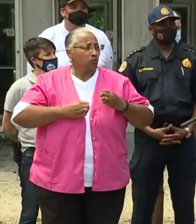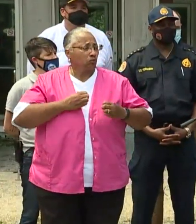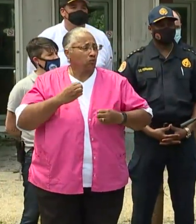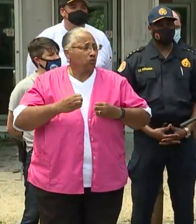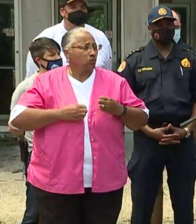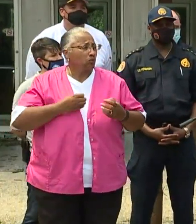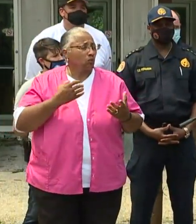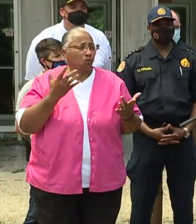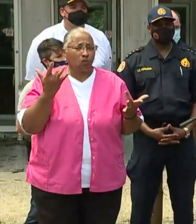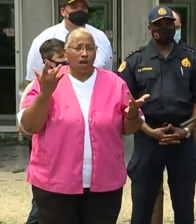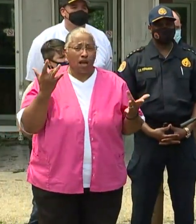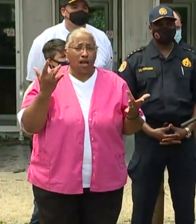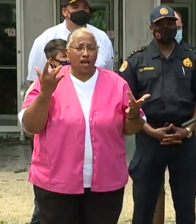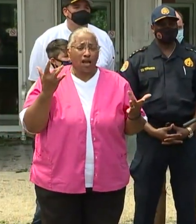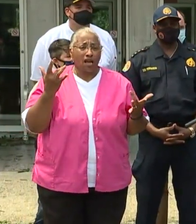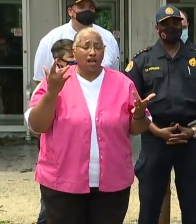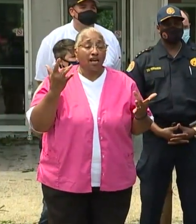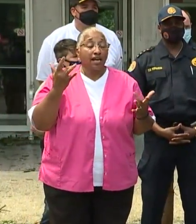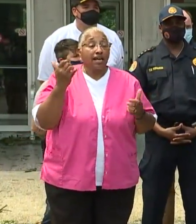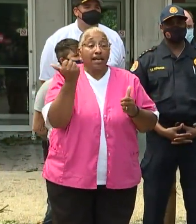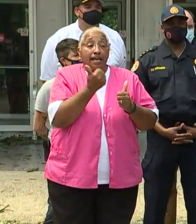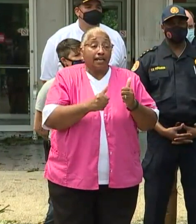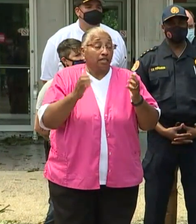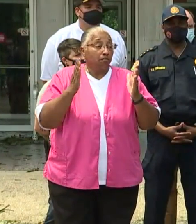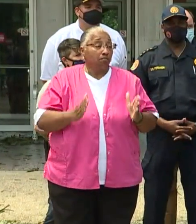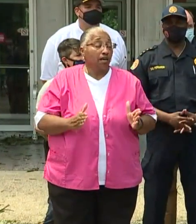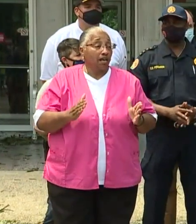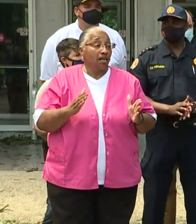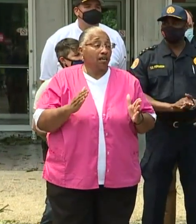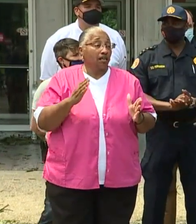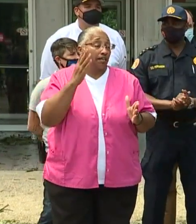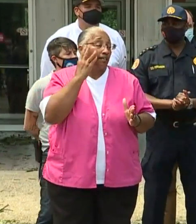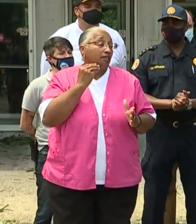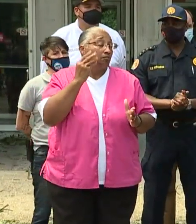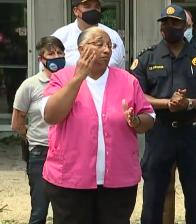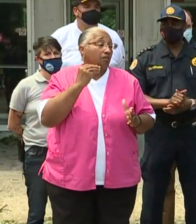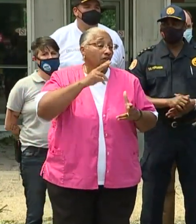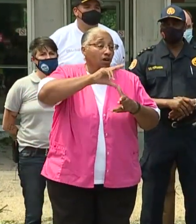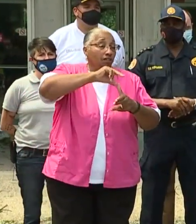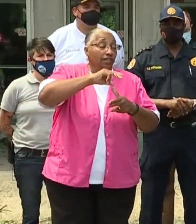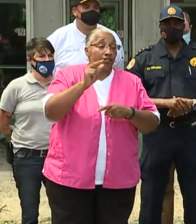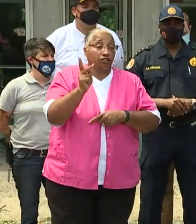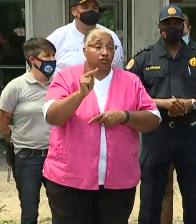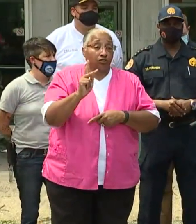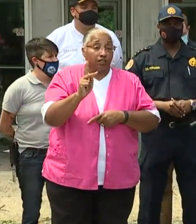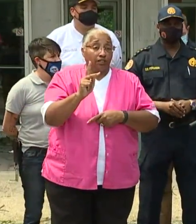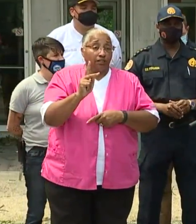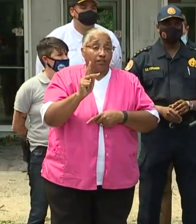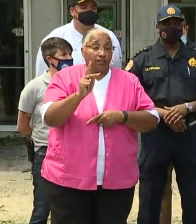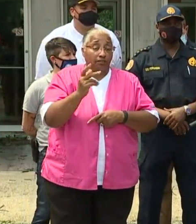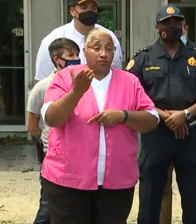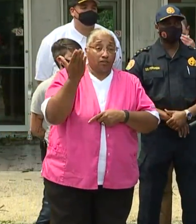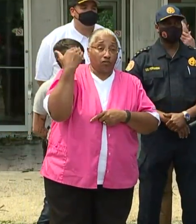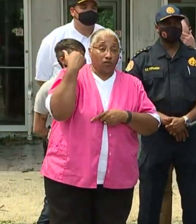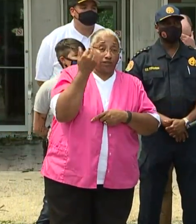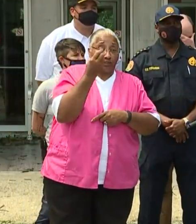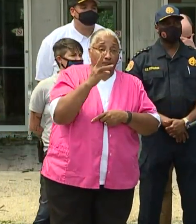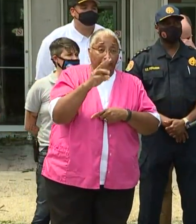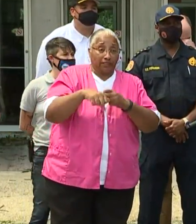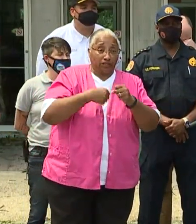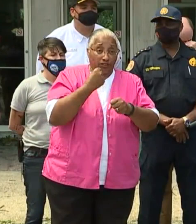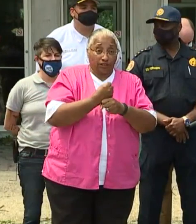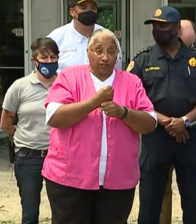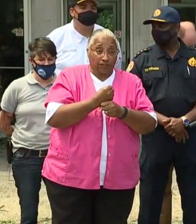The bottom line is, anyone who experienced Hurricane Katrina 16 years ago, experienced it